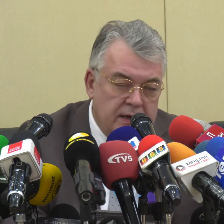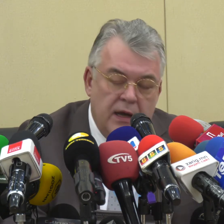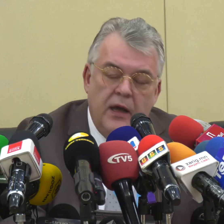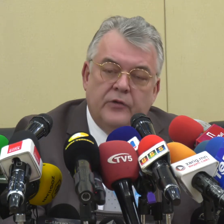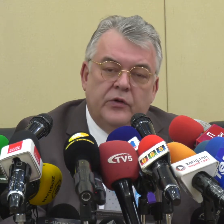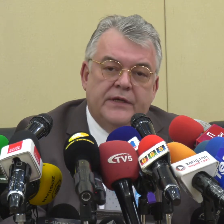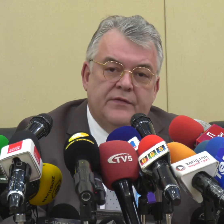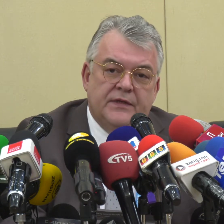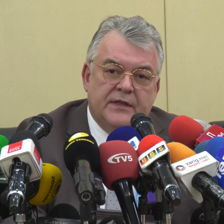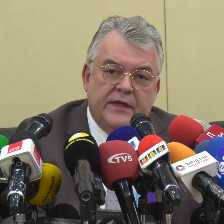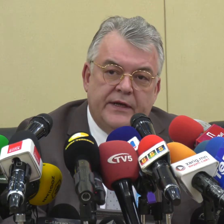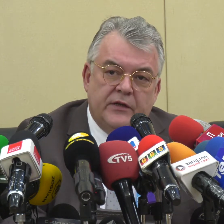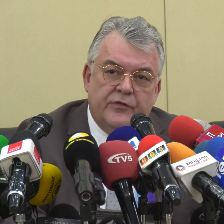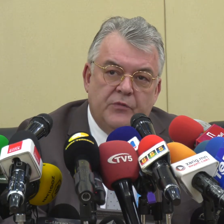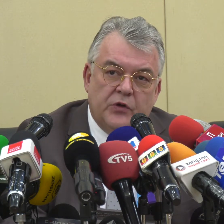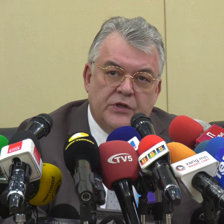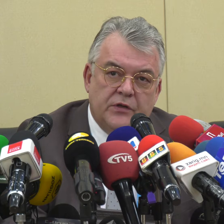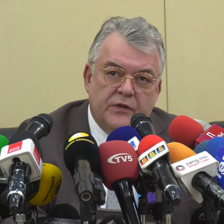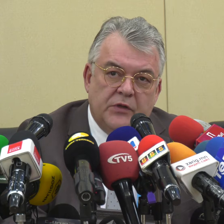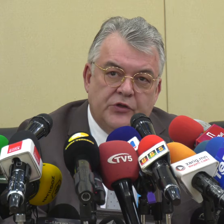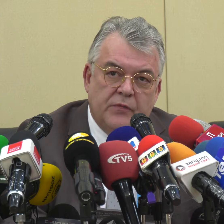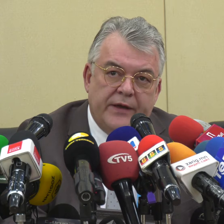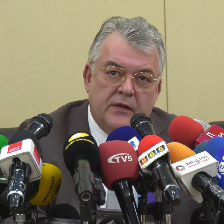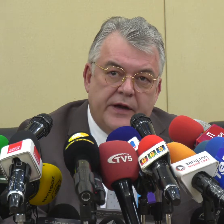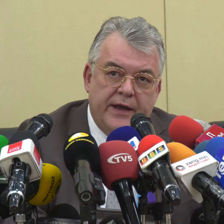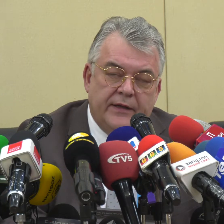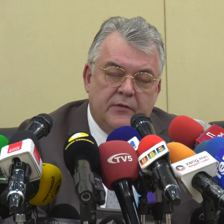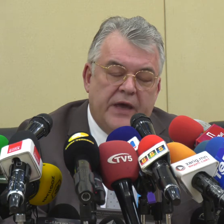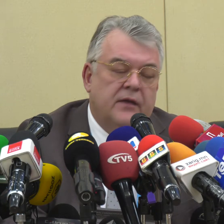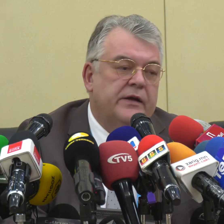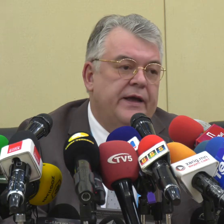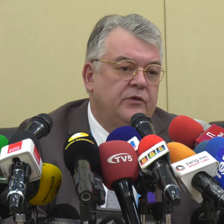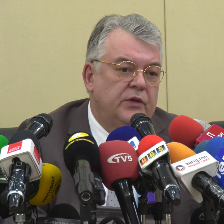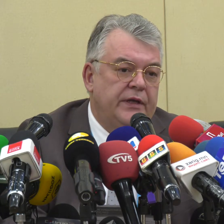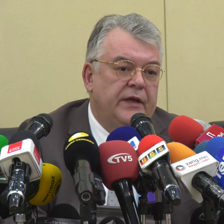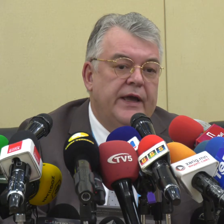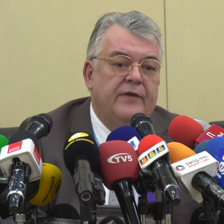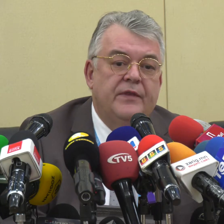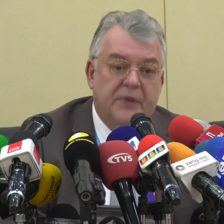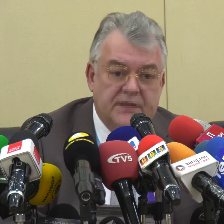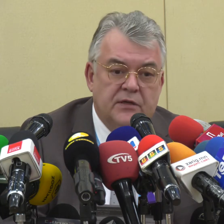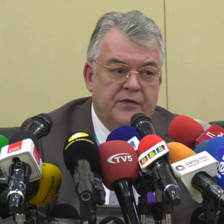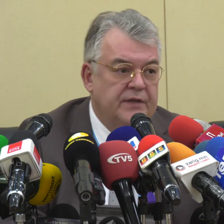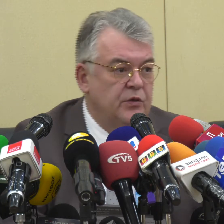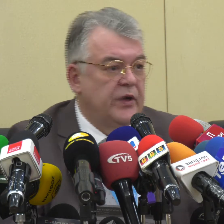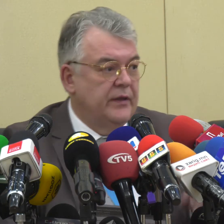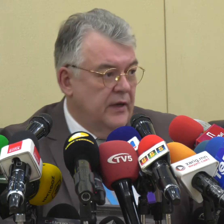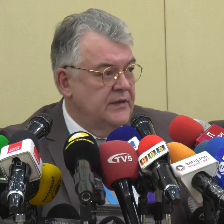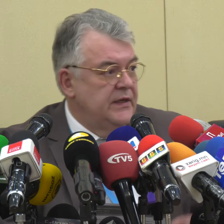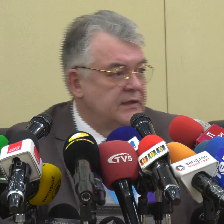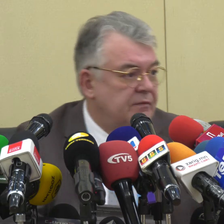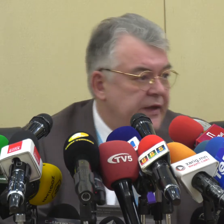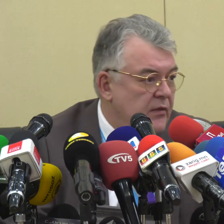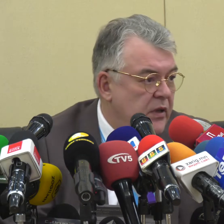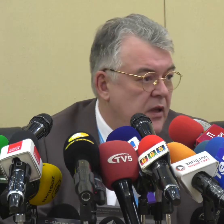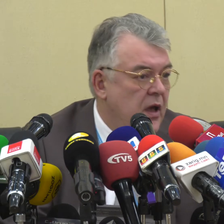China together with the director of emergency of WHO, Michael Ryan. And Michael Ryan today gave the press conference. You can see